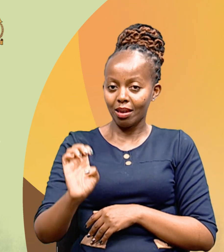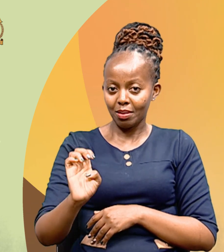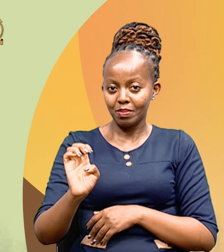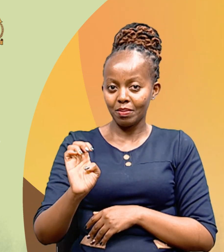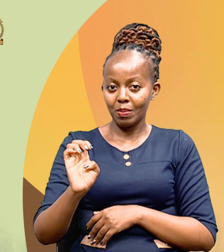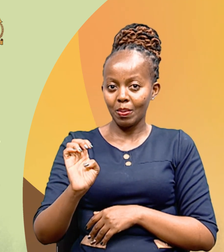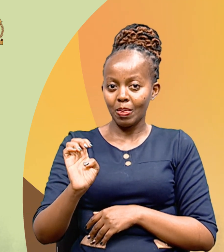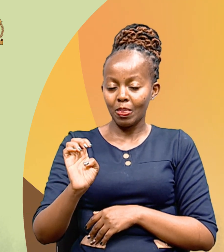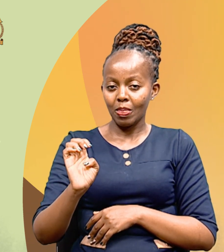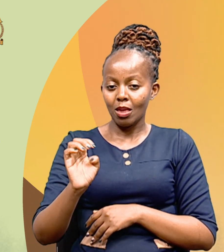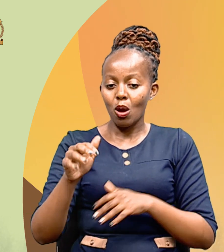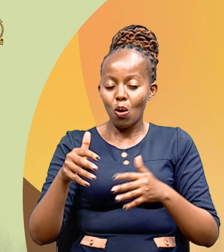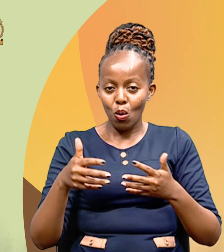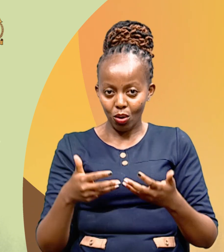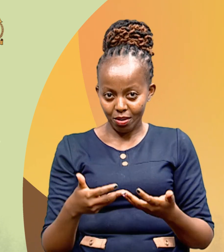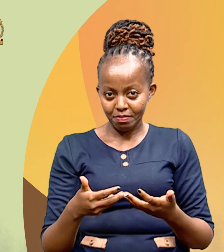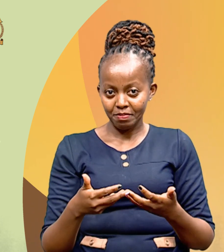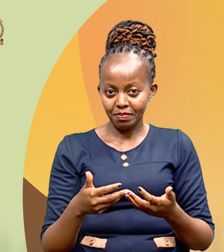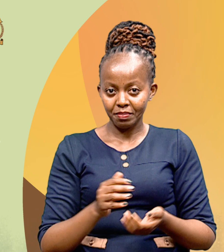ceo@cle.or.ke or